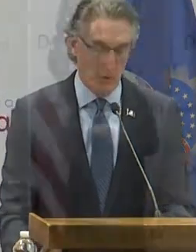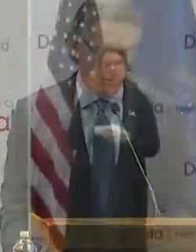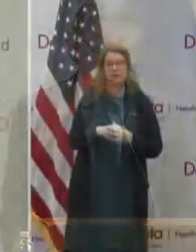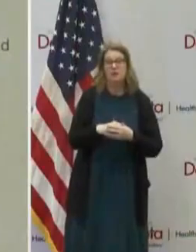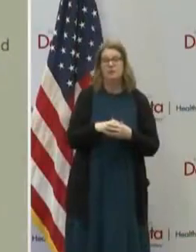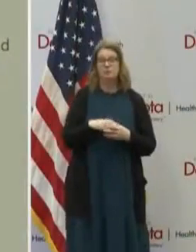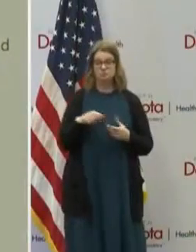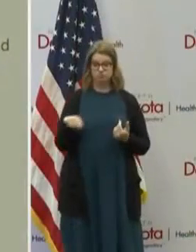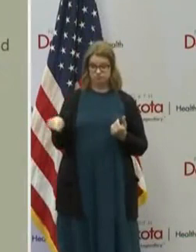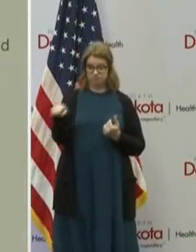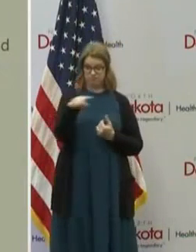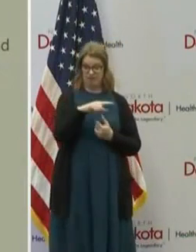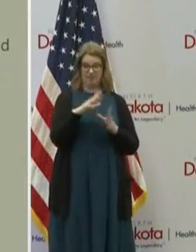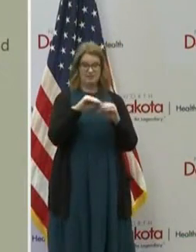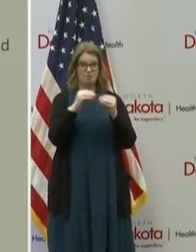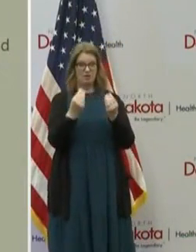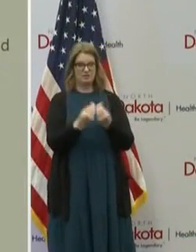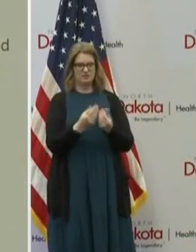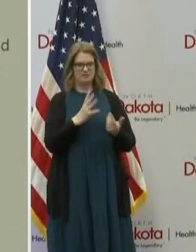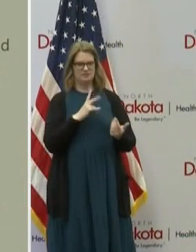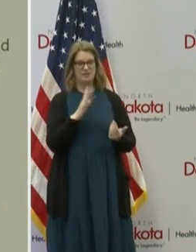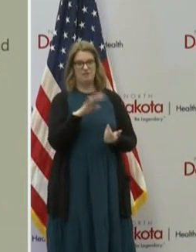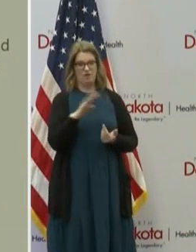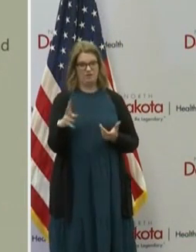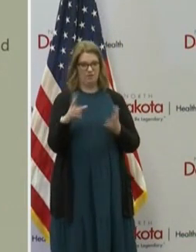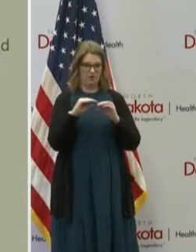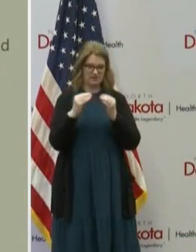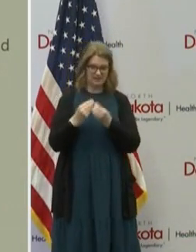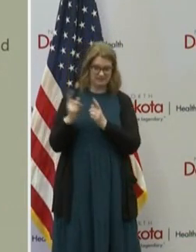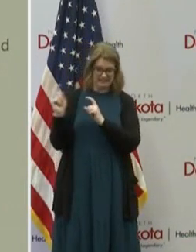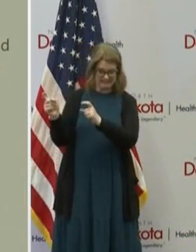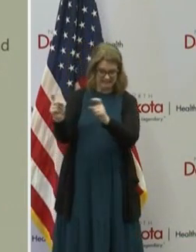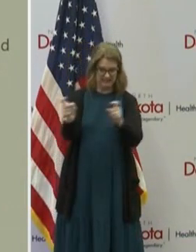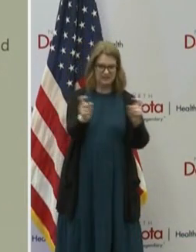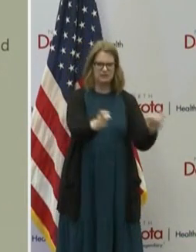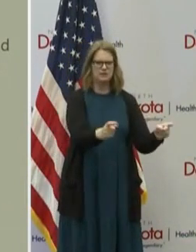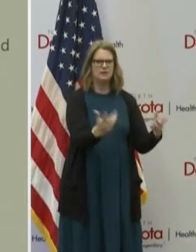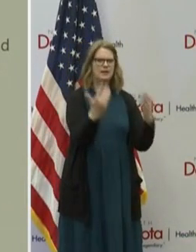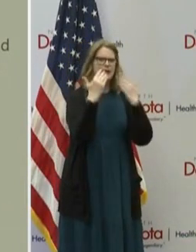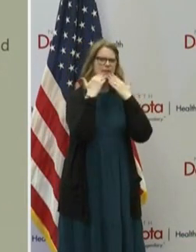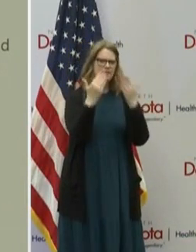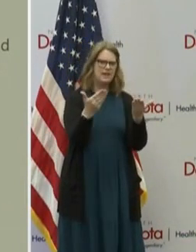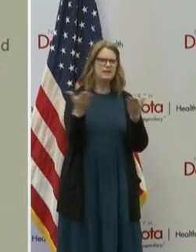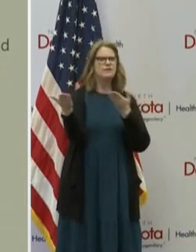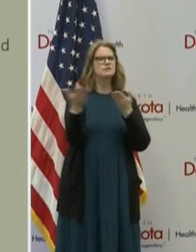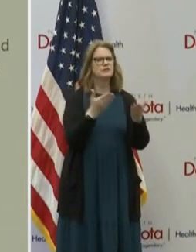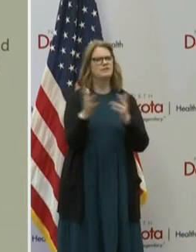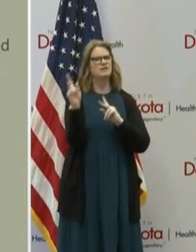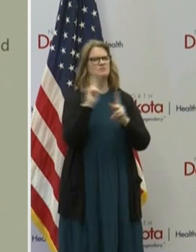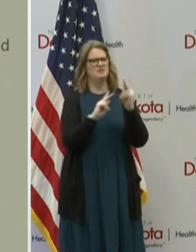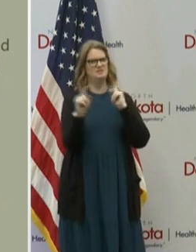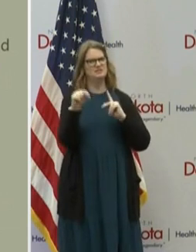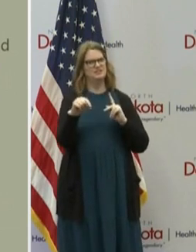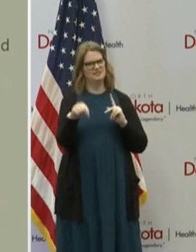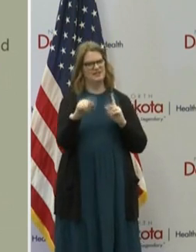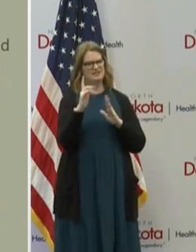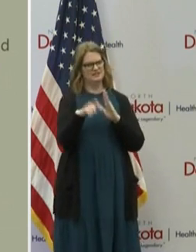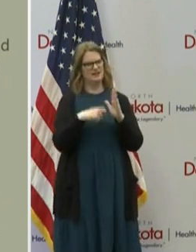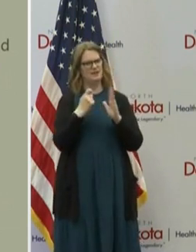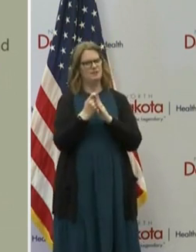all of these organizations, the 44 organizations that received these grants. Thank you for serving citizens during these unprecedented